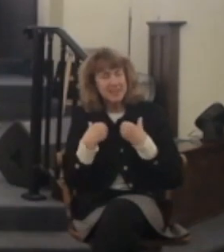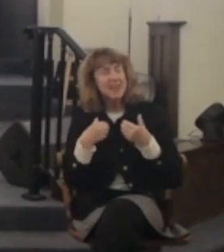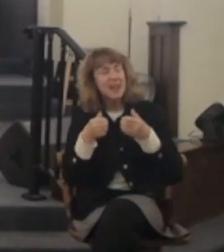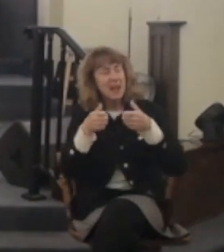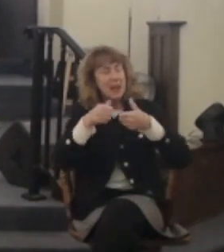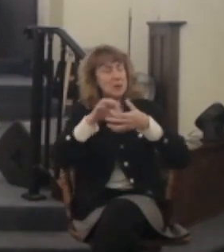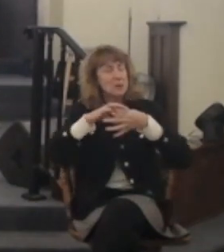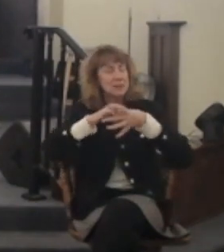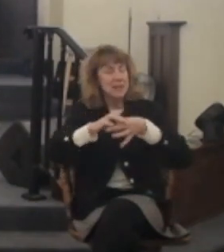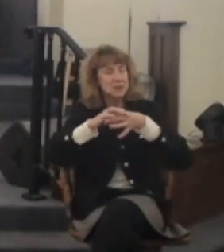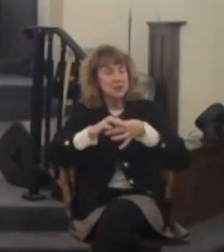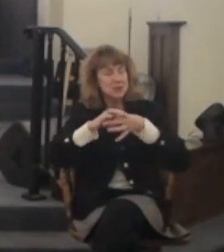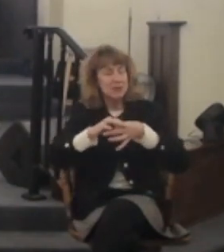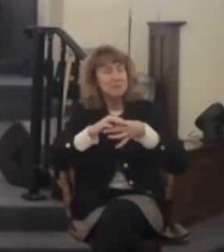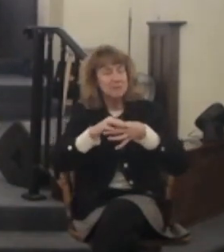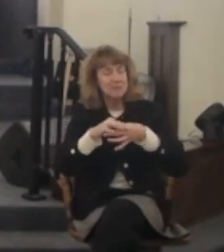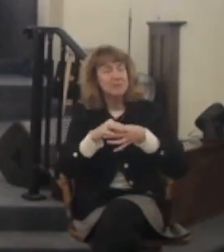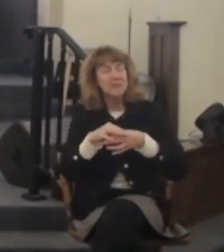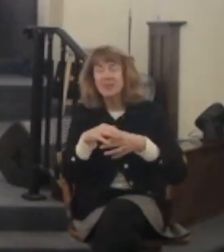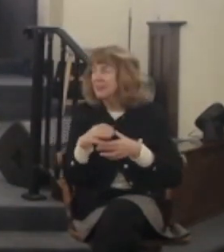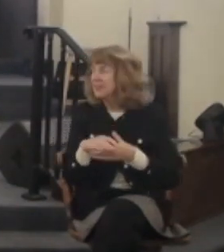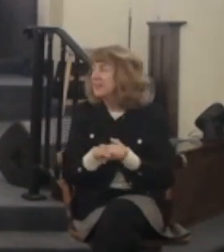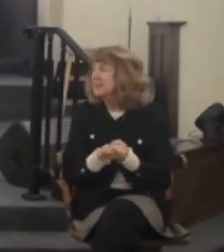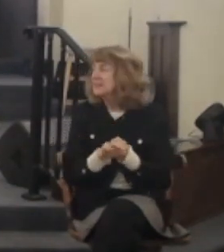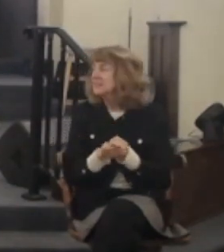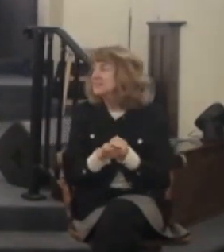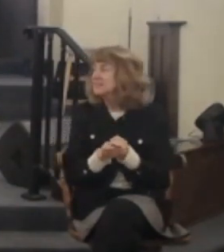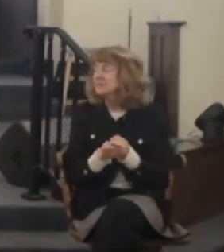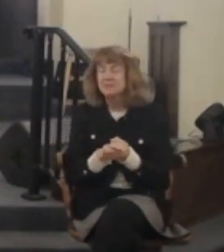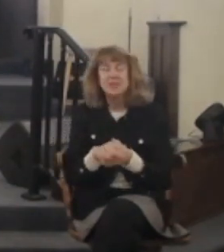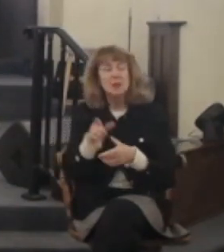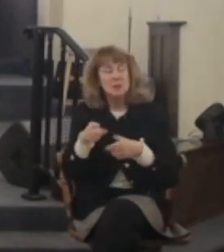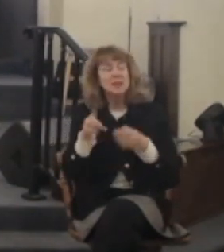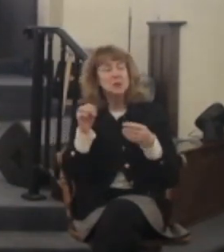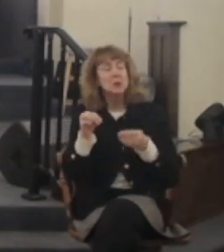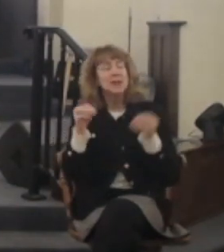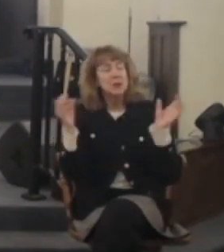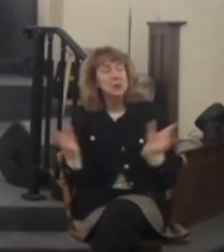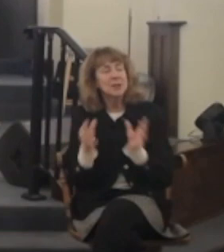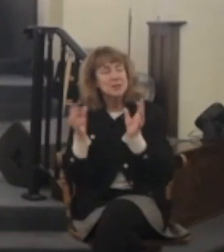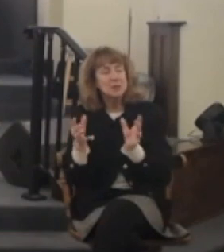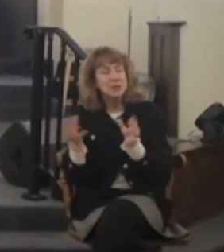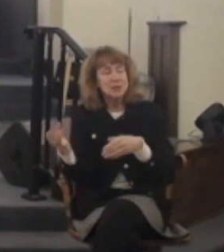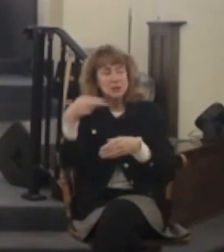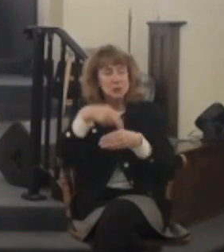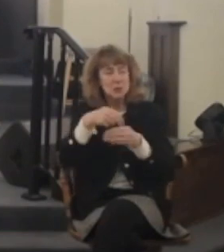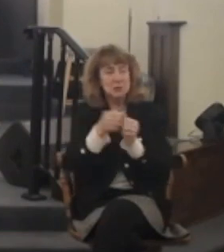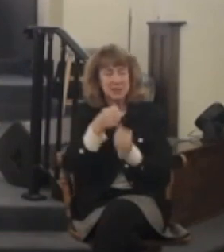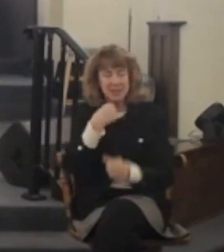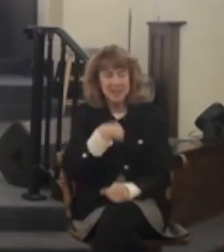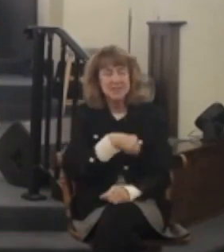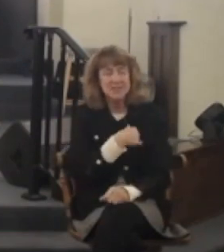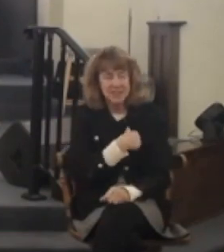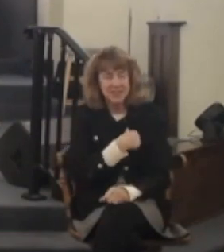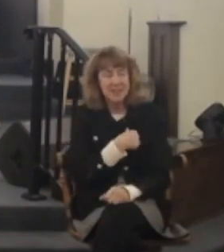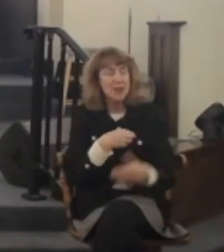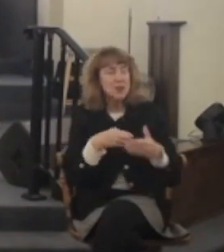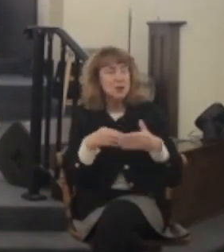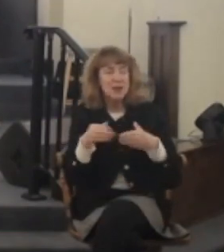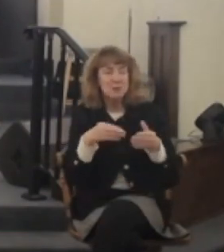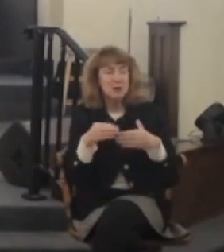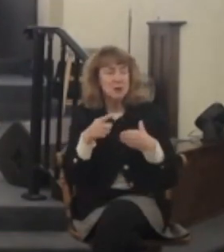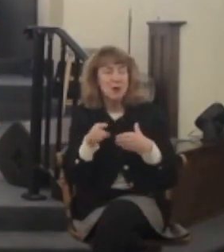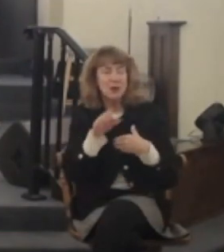who is either going to be their spouse, is their spouse, we do encourage you to join us. And again, no matter where you're at in your